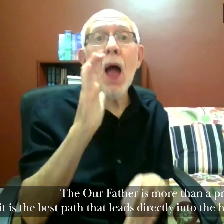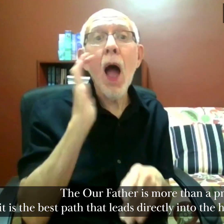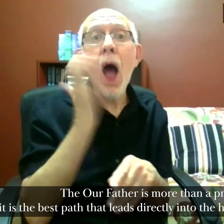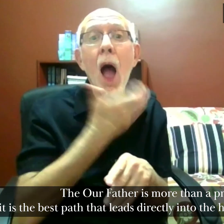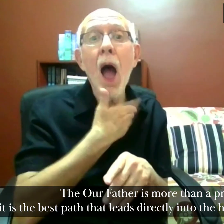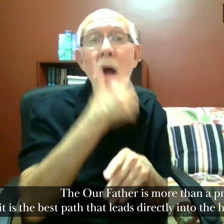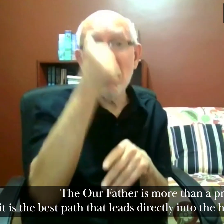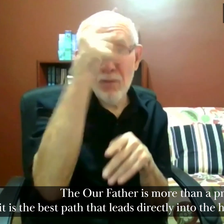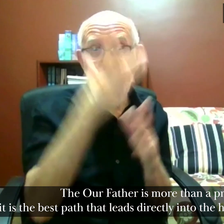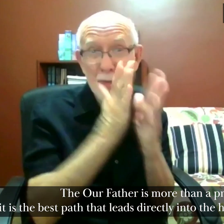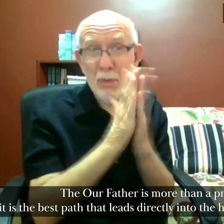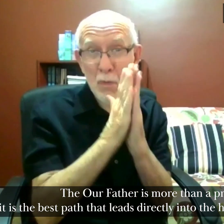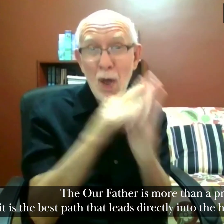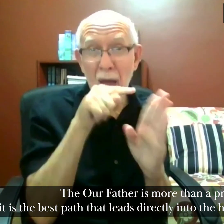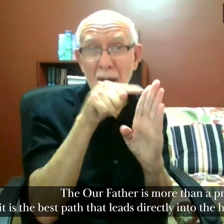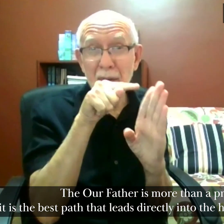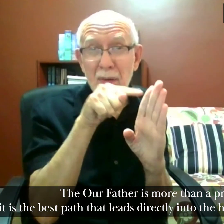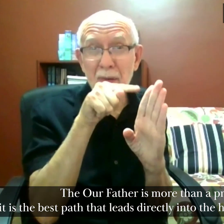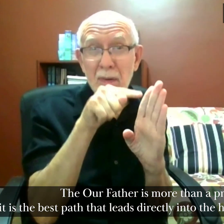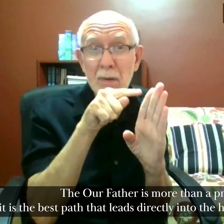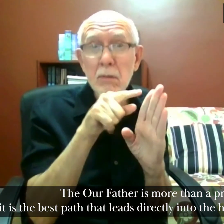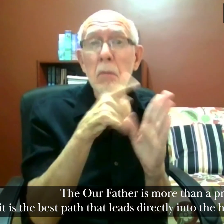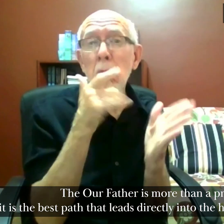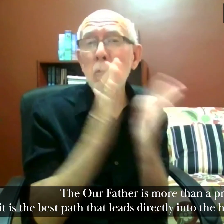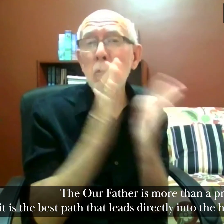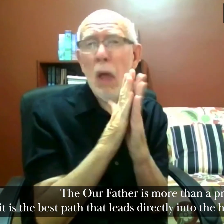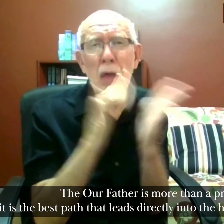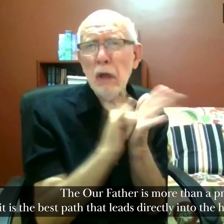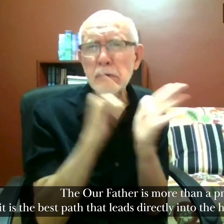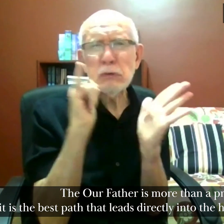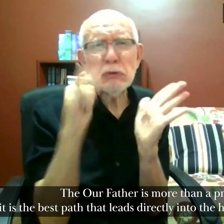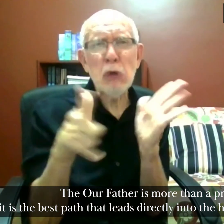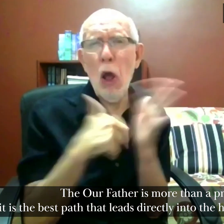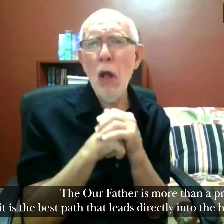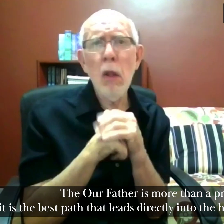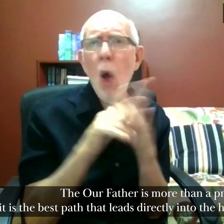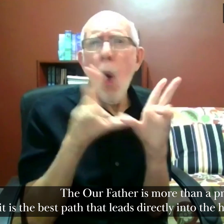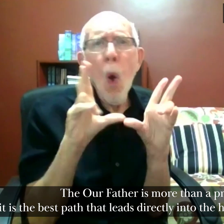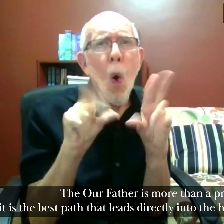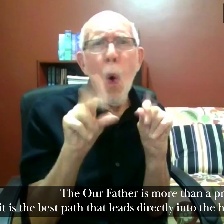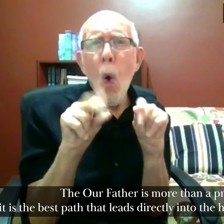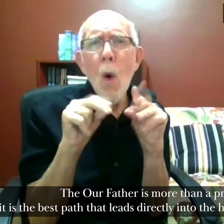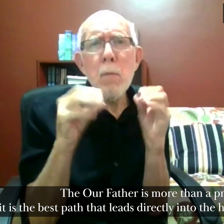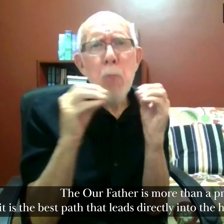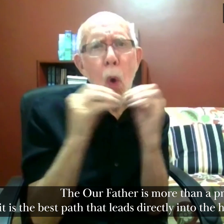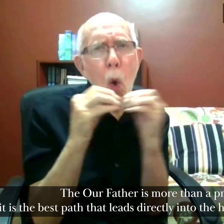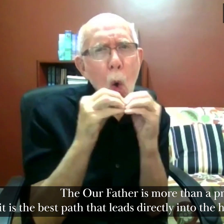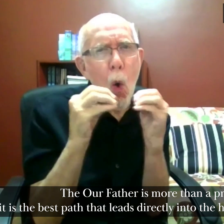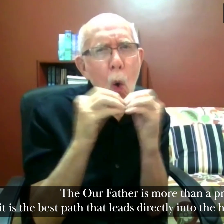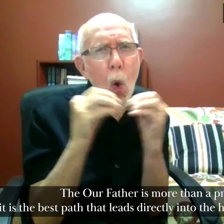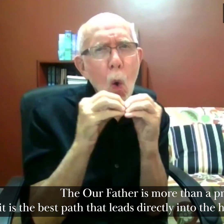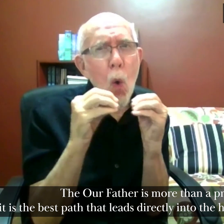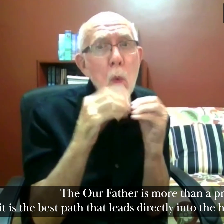The Our Father is more than a prayer. It is the best path that leads directly into the heart of our